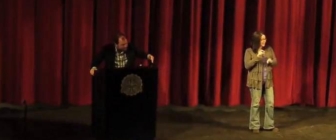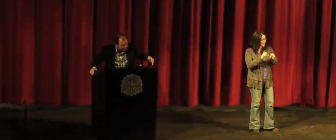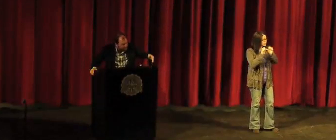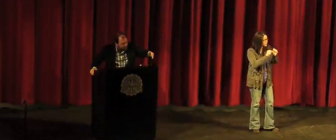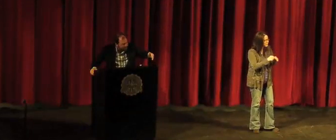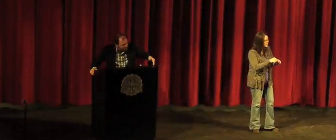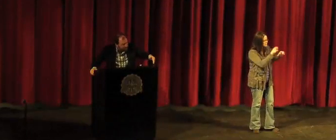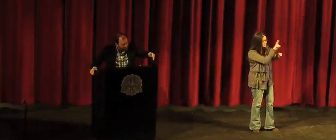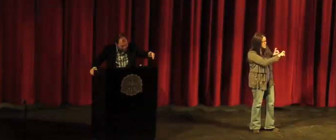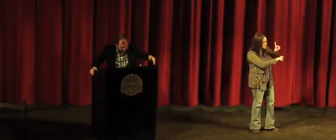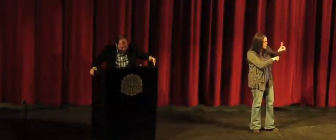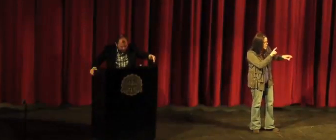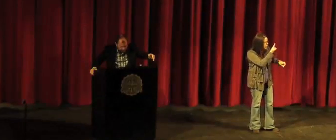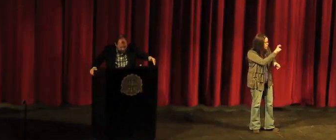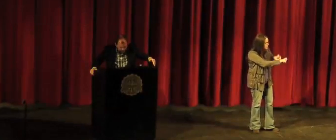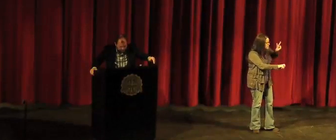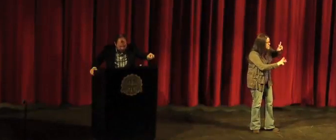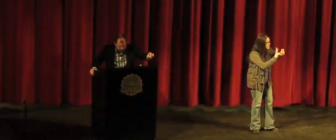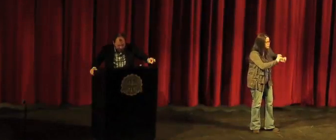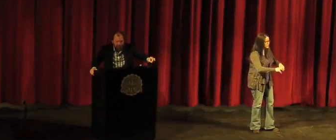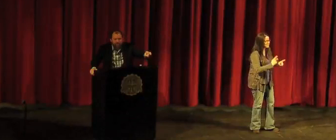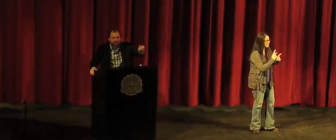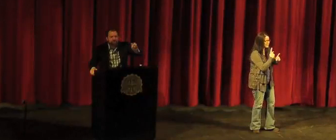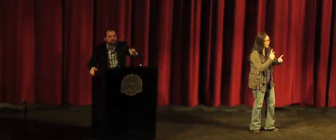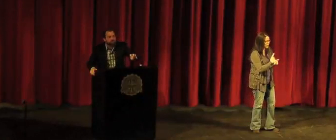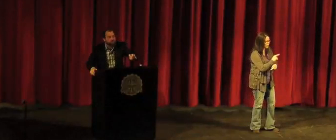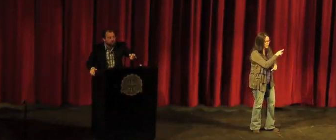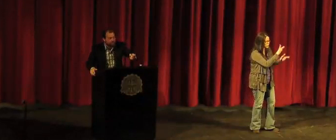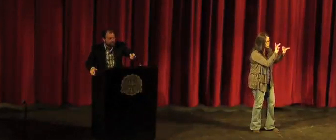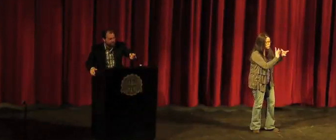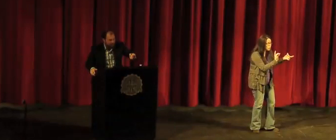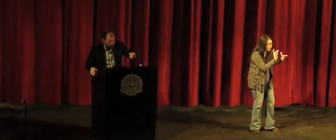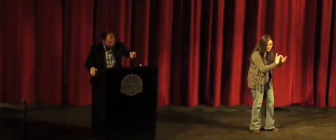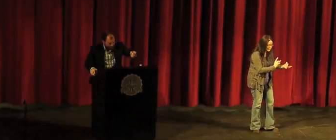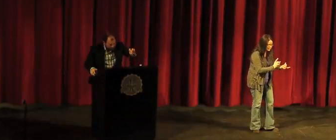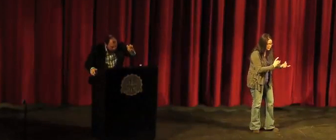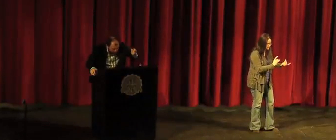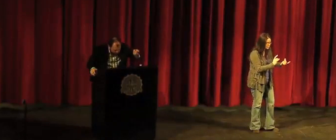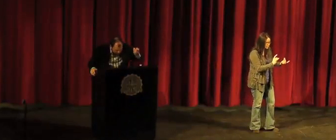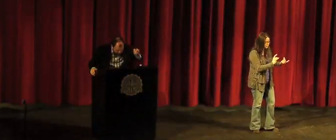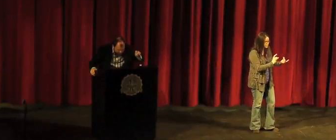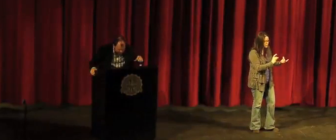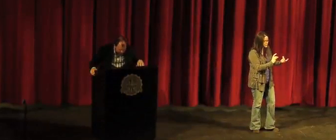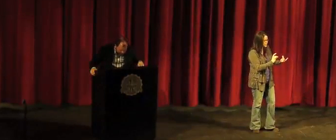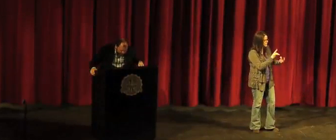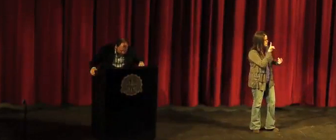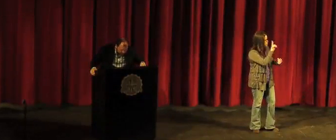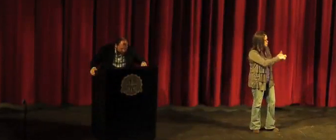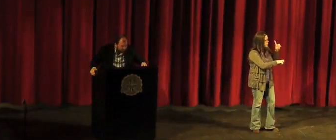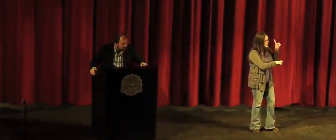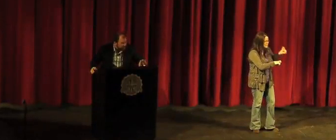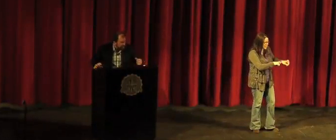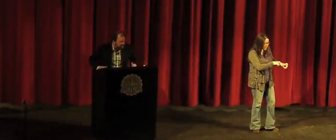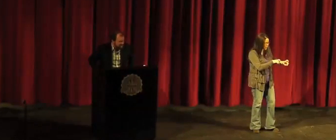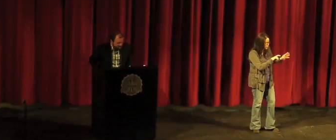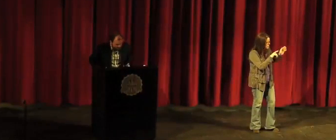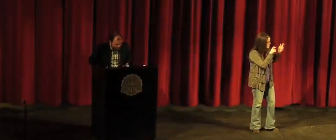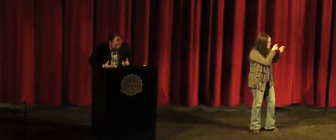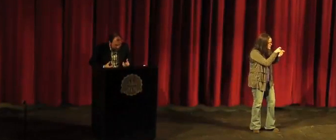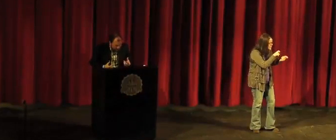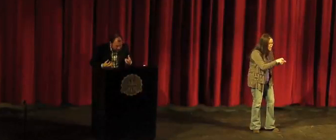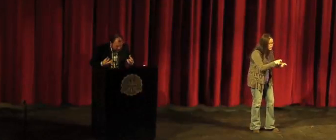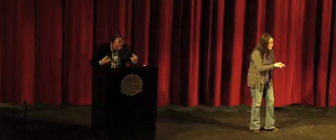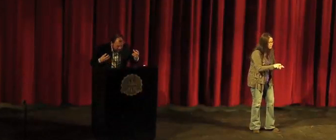digging down, trying to get to the bottom of Bertie's story, drilling down to the narrative that he